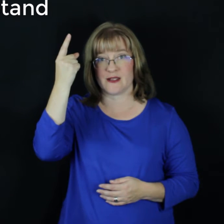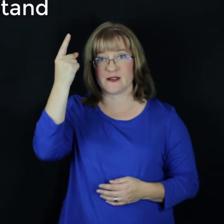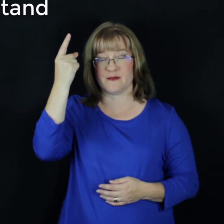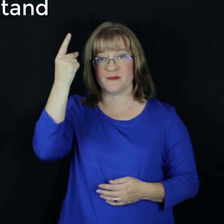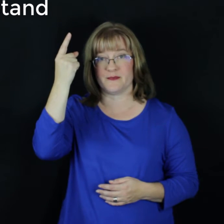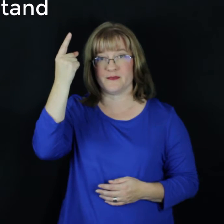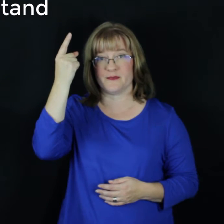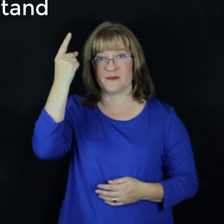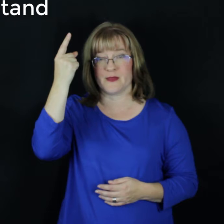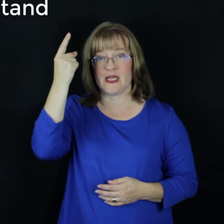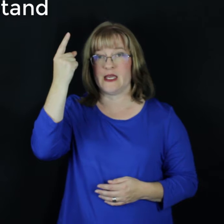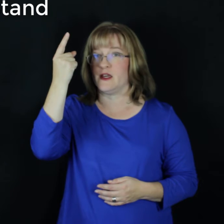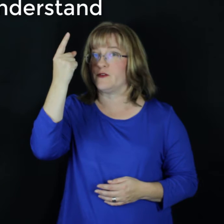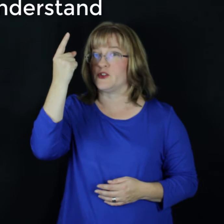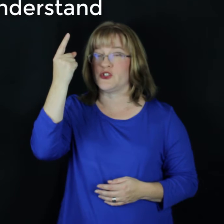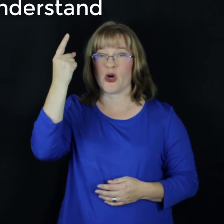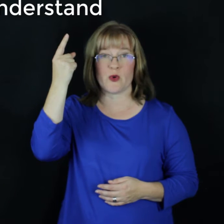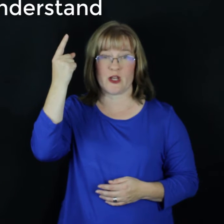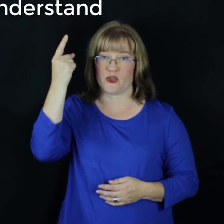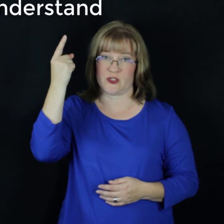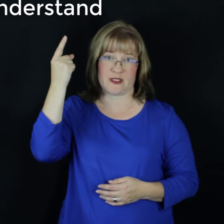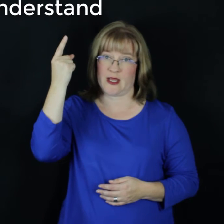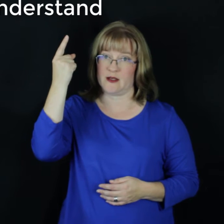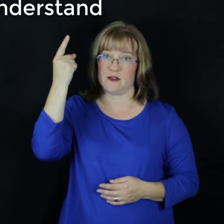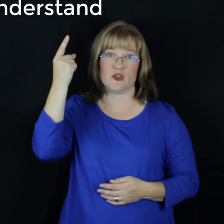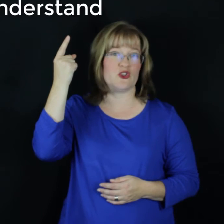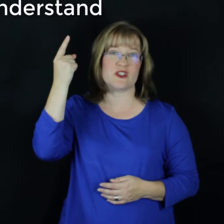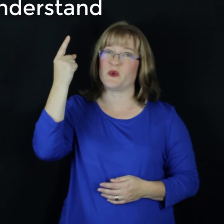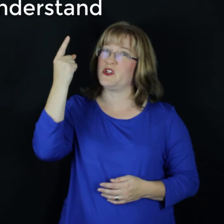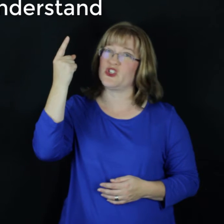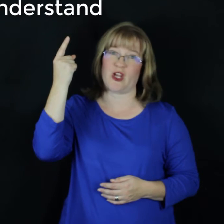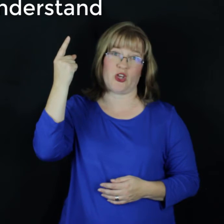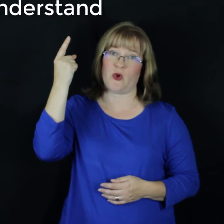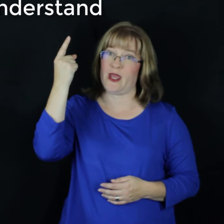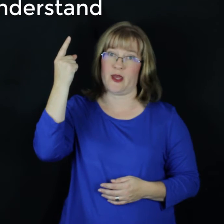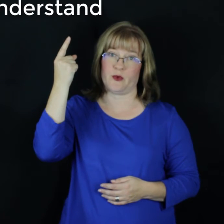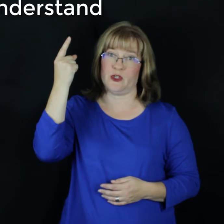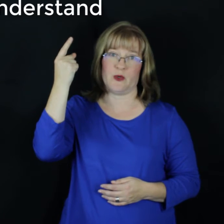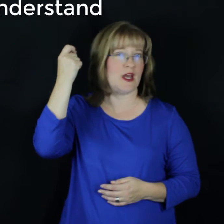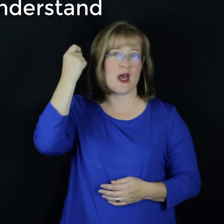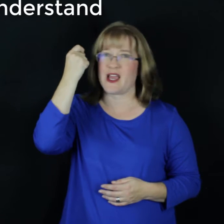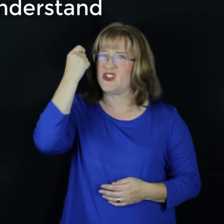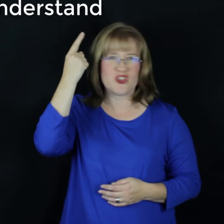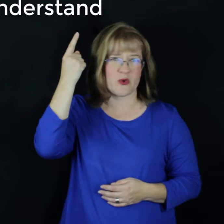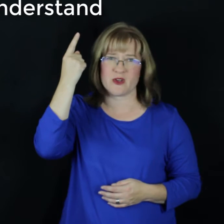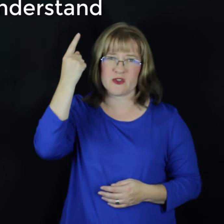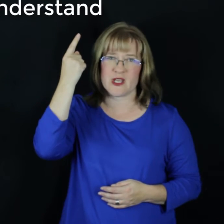Understand? For don't understand, you're just going to shake your head when you do it. I don't